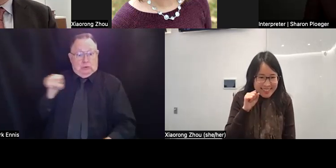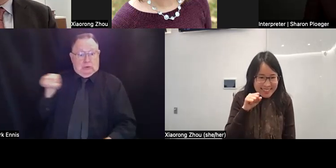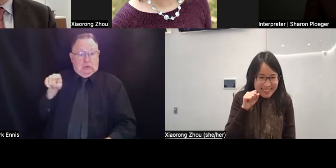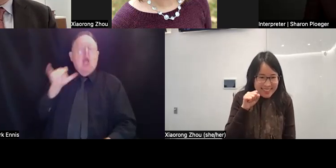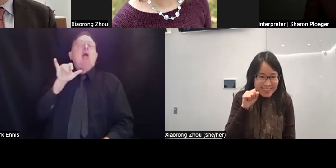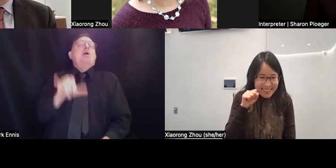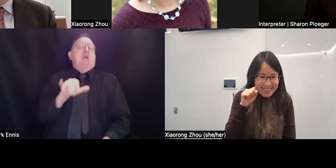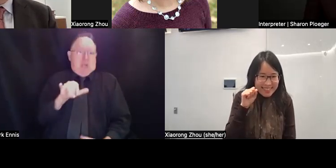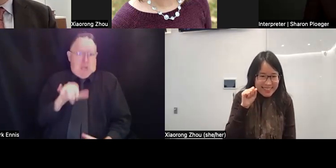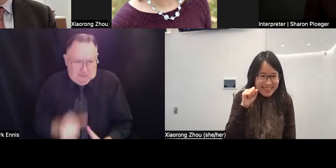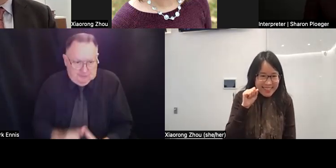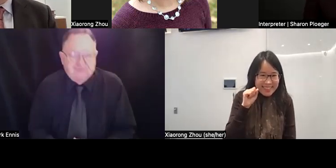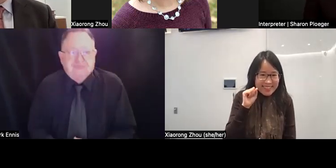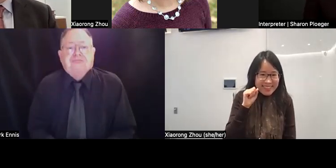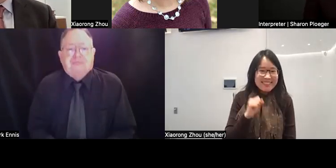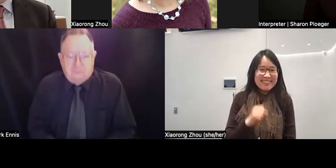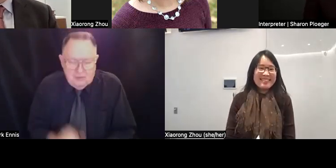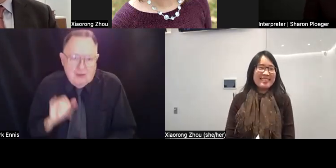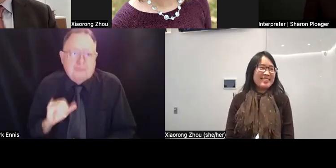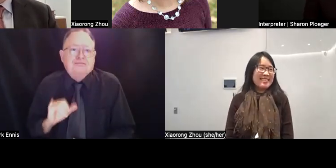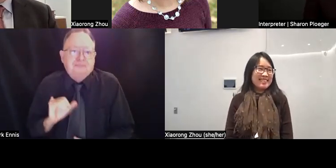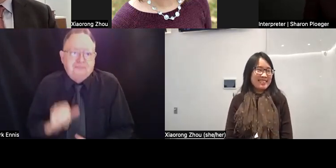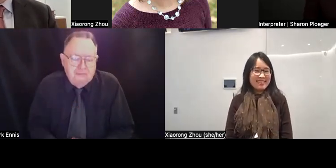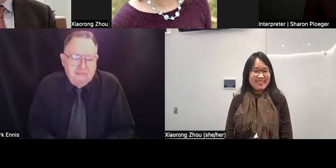Yes, yes. Yes.